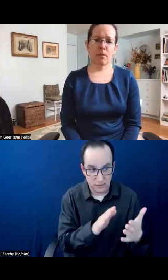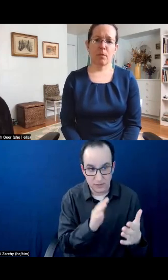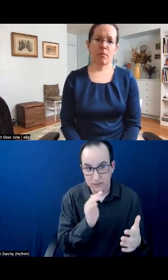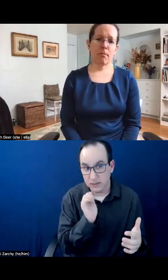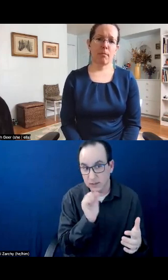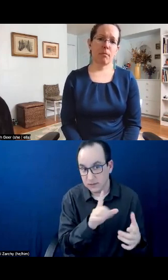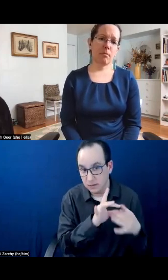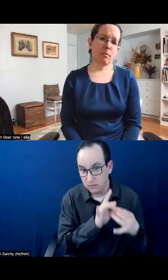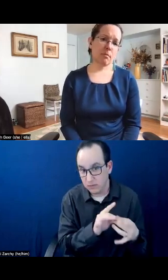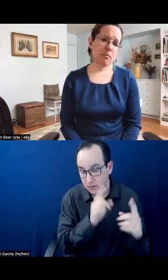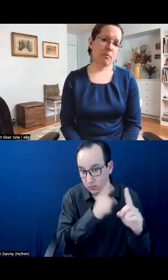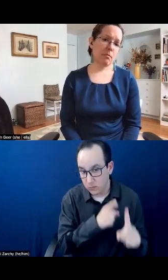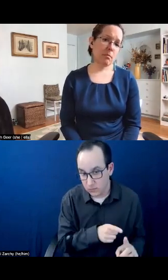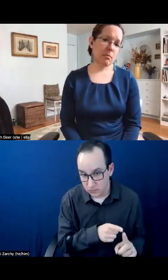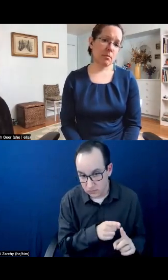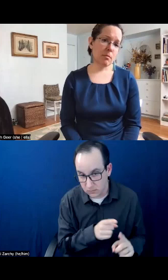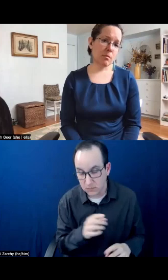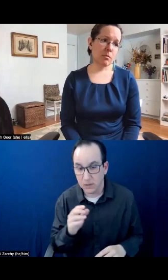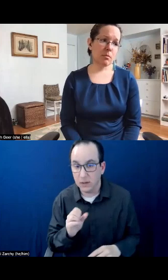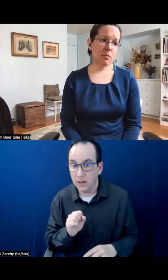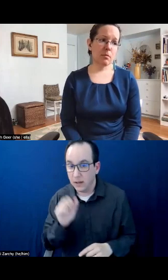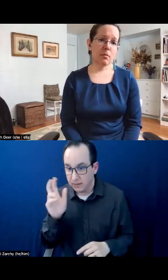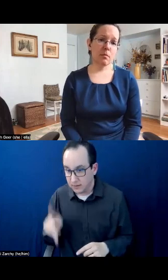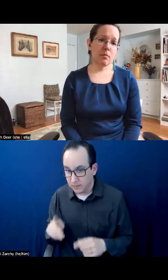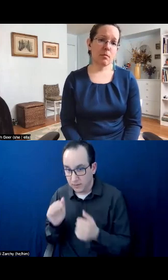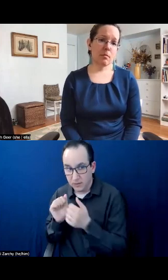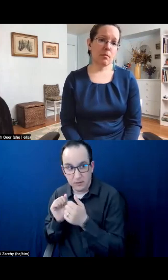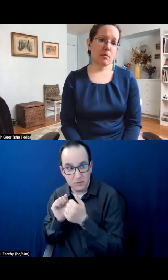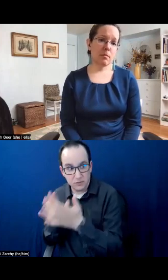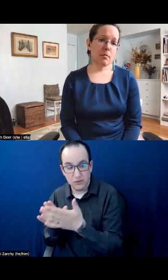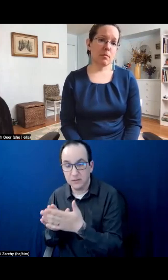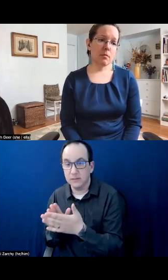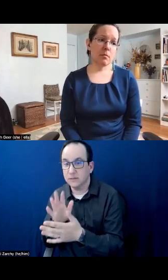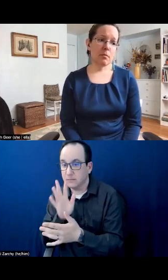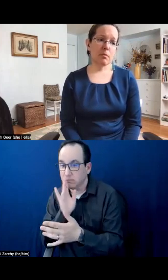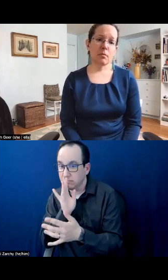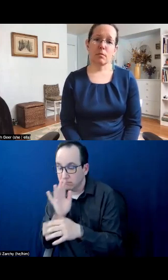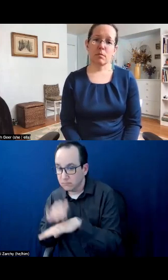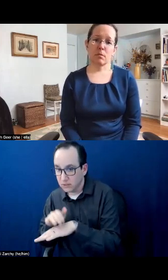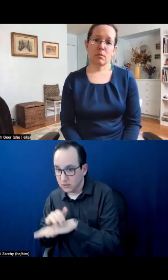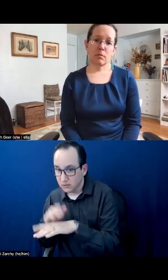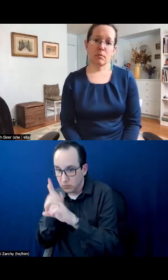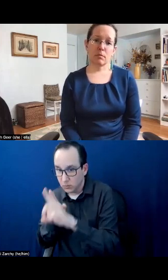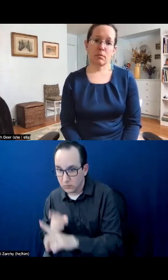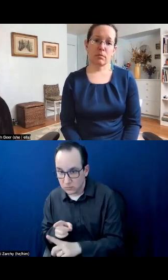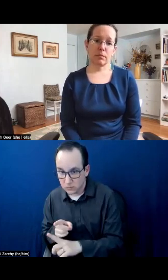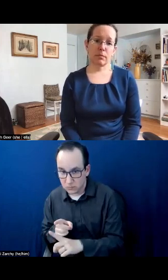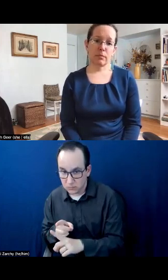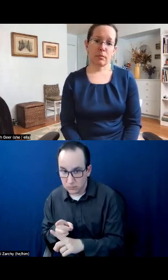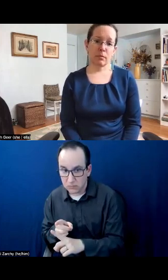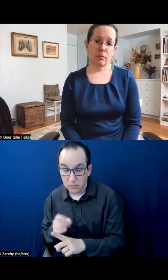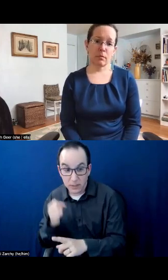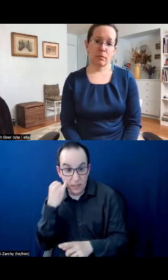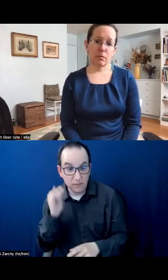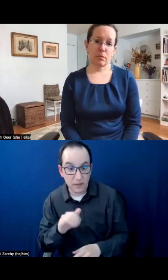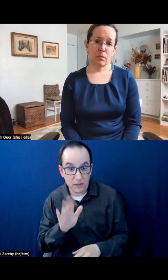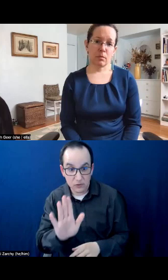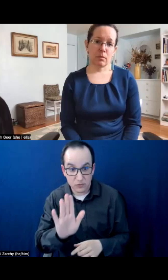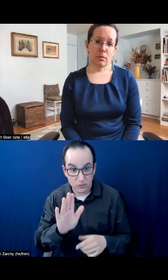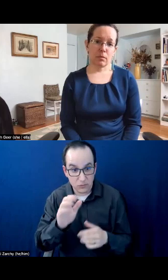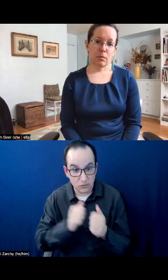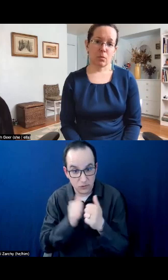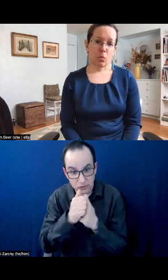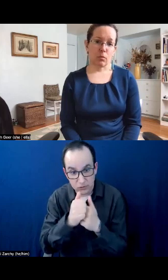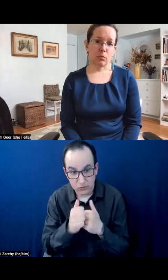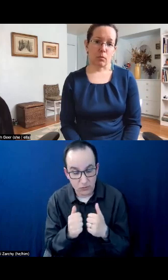Some systems have teachers of the deaf and have ASL related goals. Some are more oral